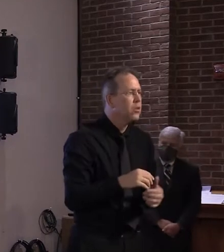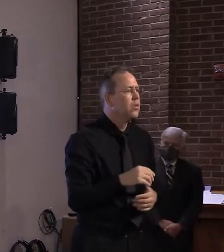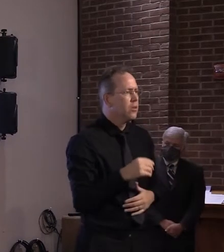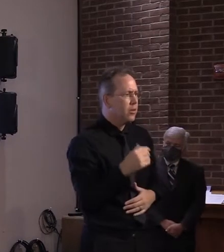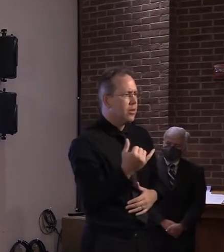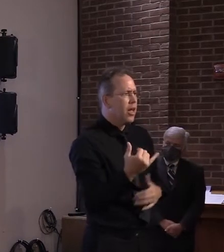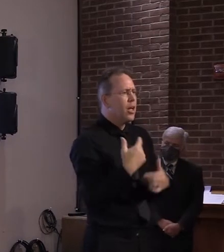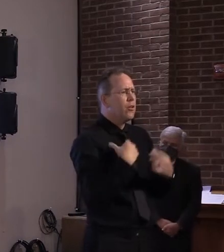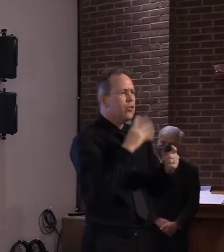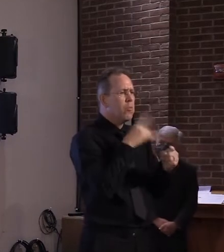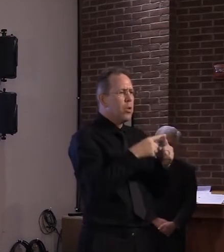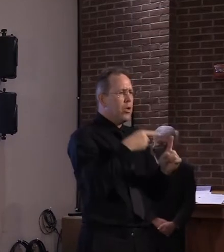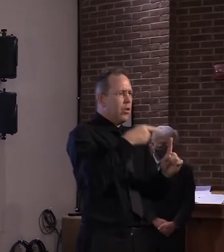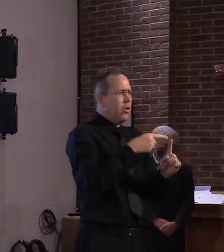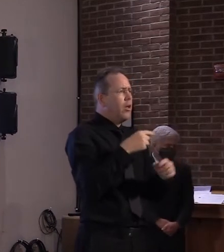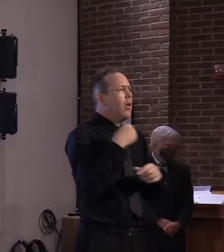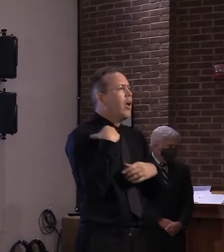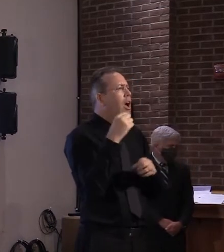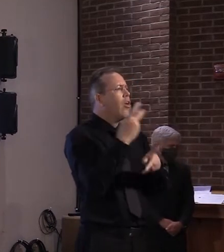COVID.